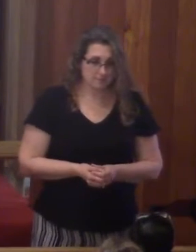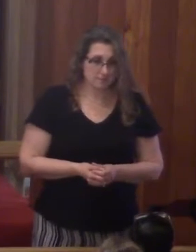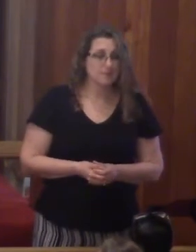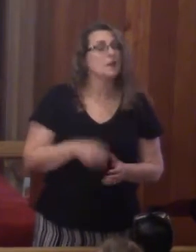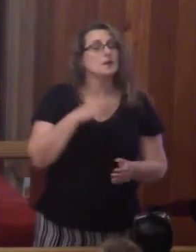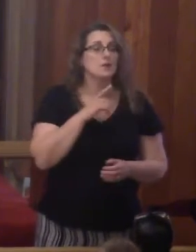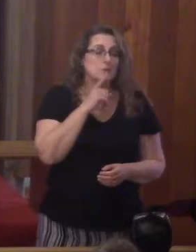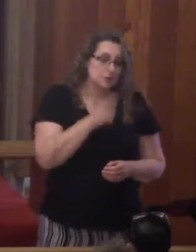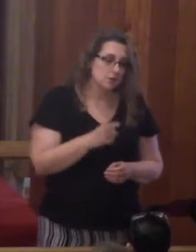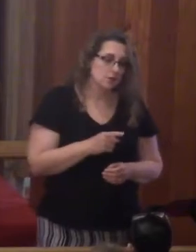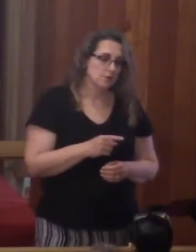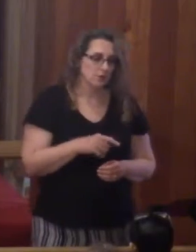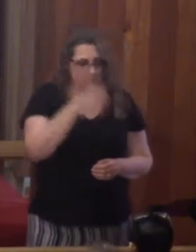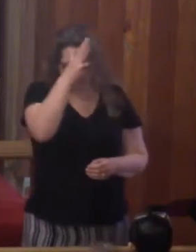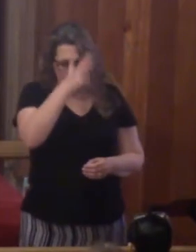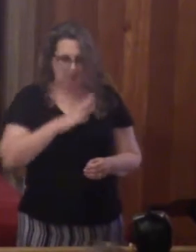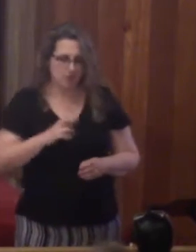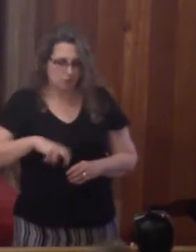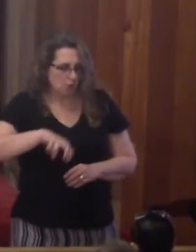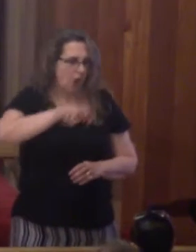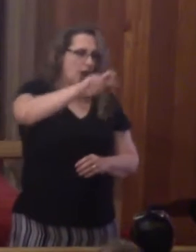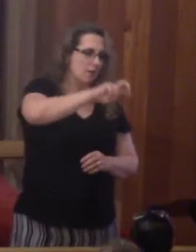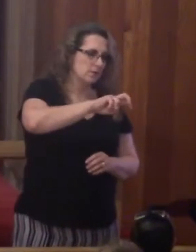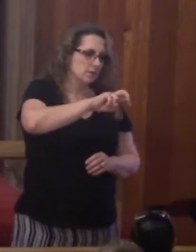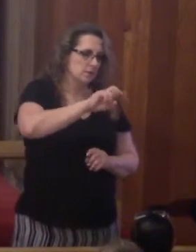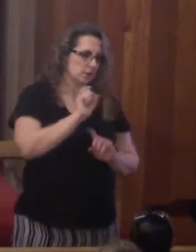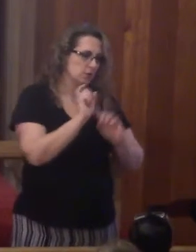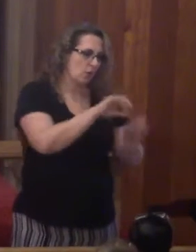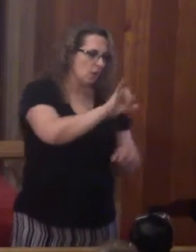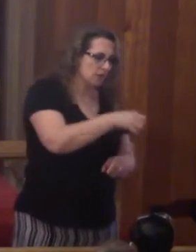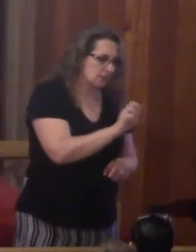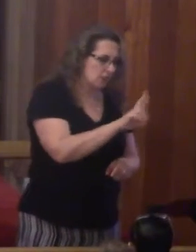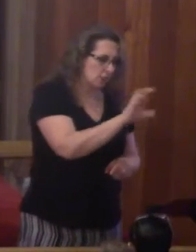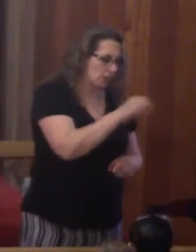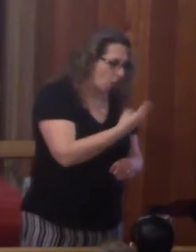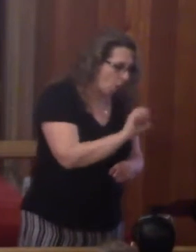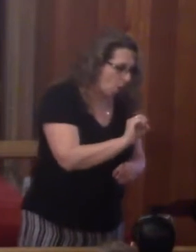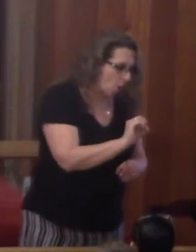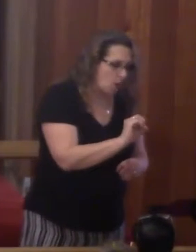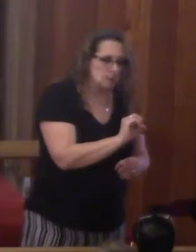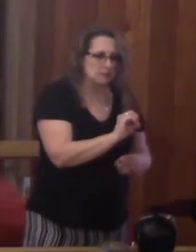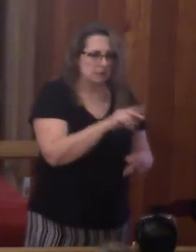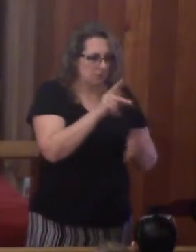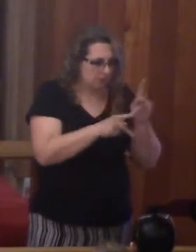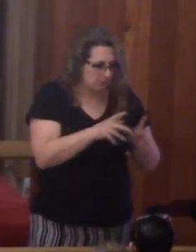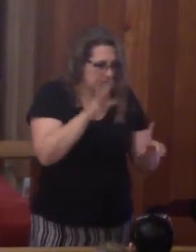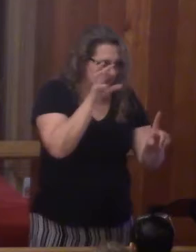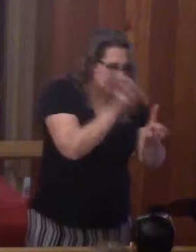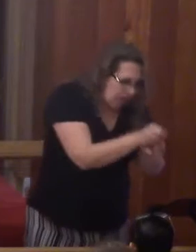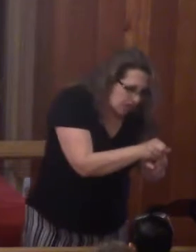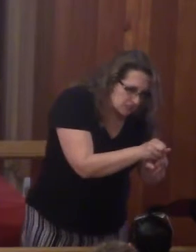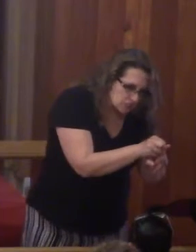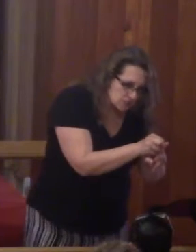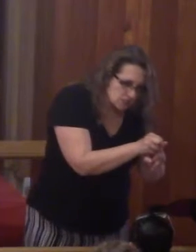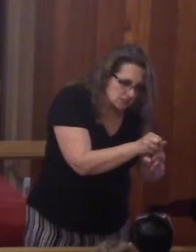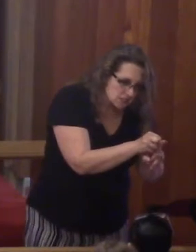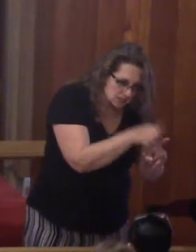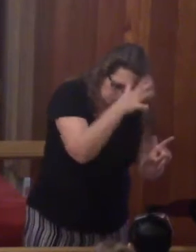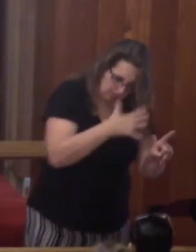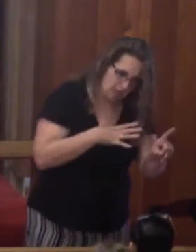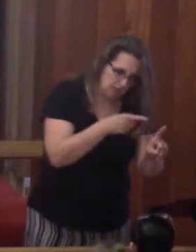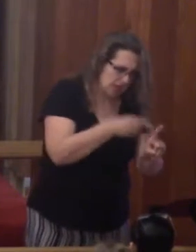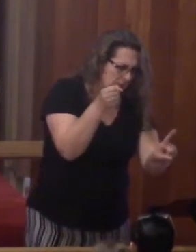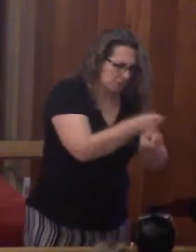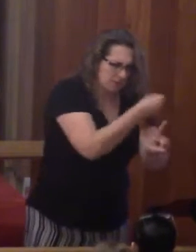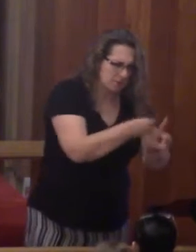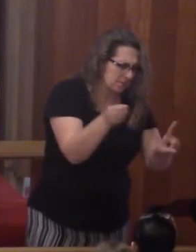Well, the reality is, it goes down from Jerusalem to Jericho, falls in the hands of murderers or robbers, and they leave them half dead after